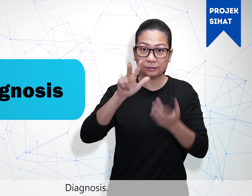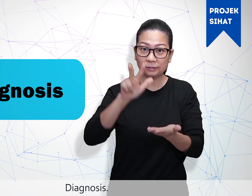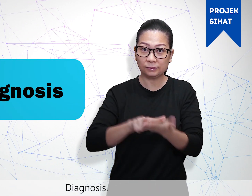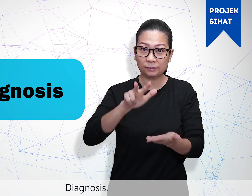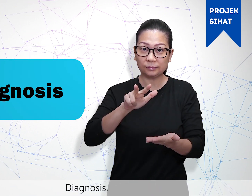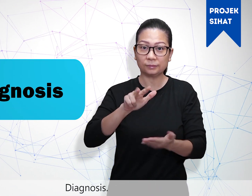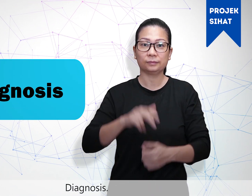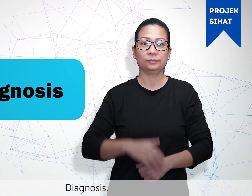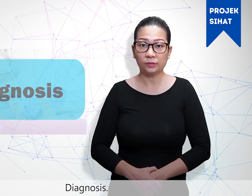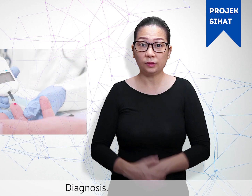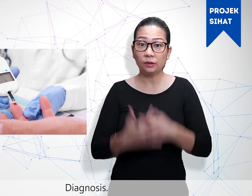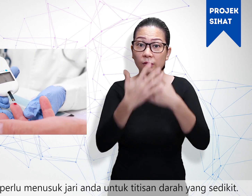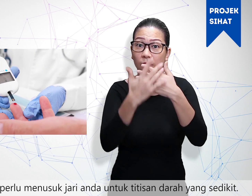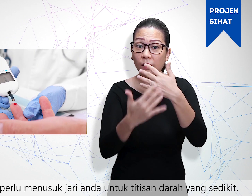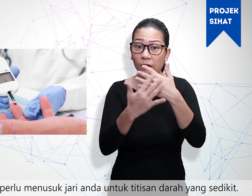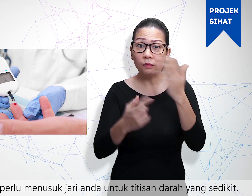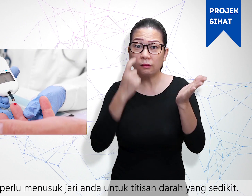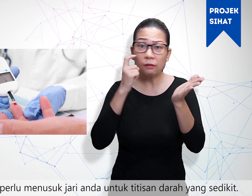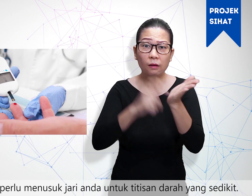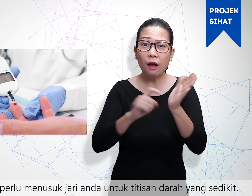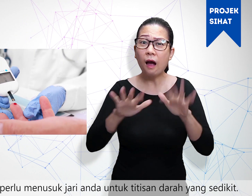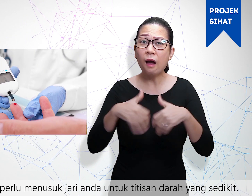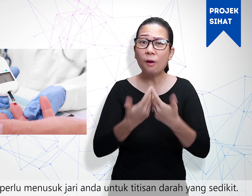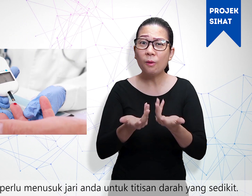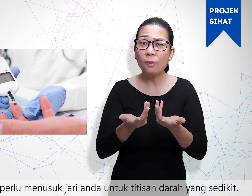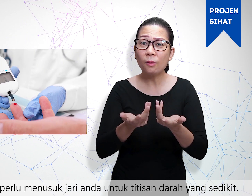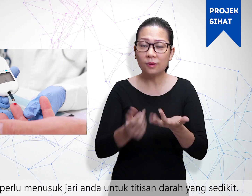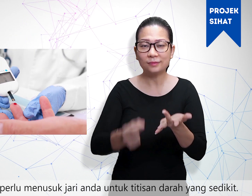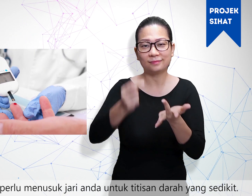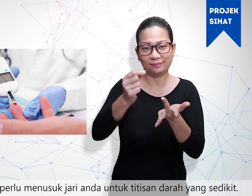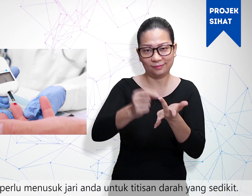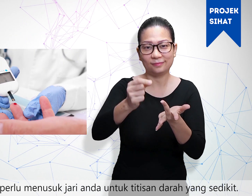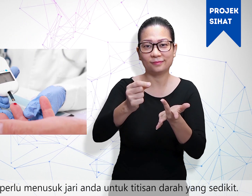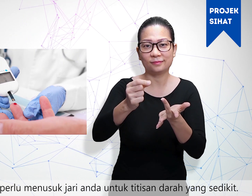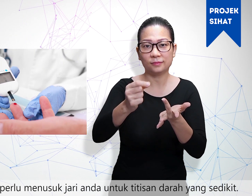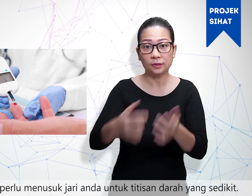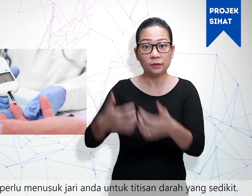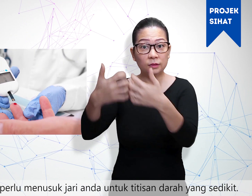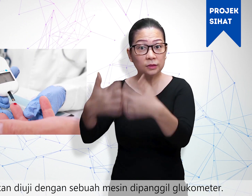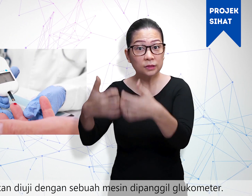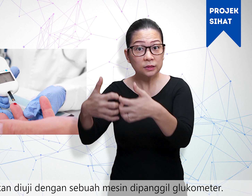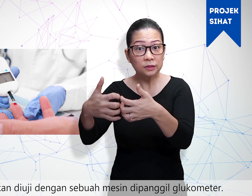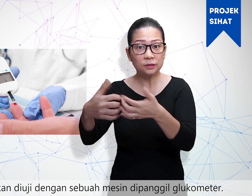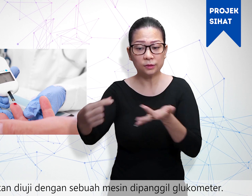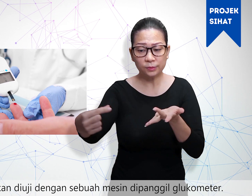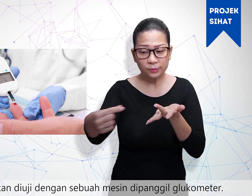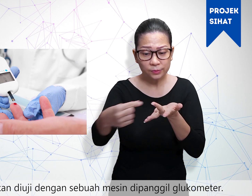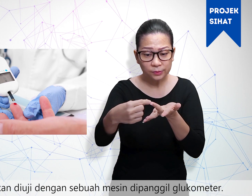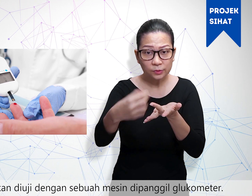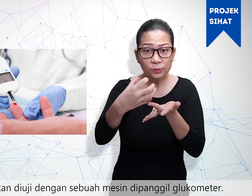Diagnosis: you may have your finger pricked for a small drop of blood. This will be tested with a